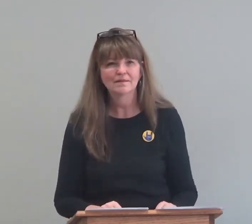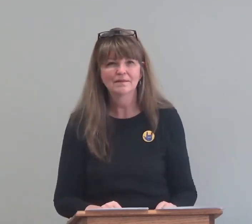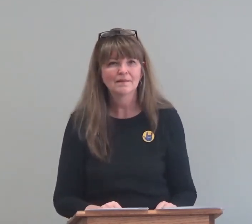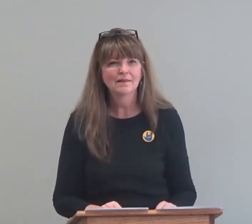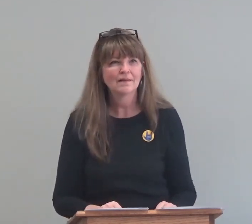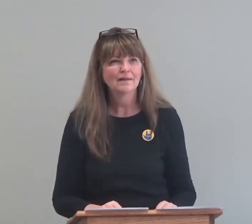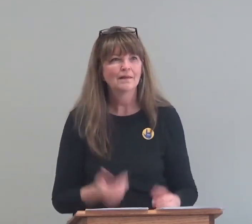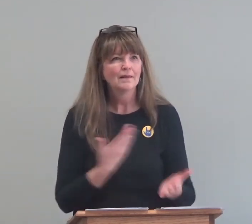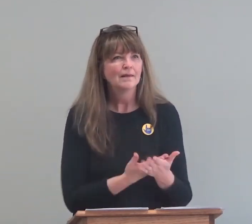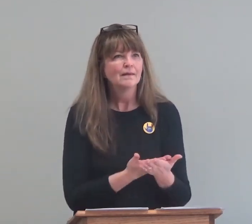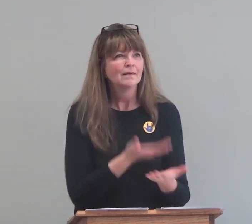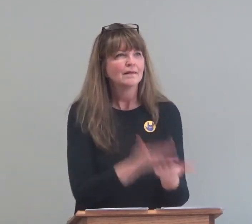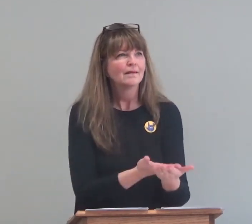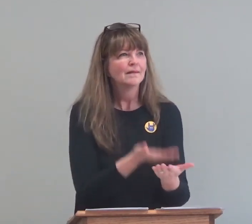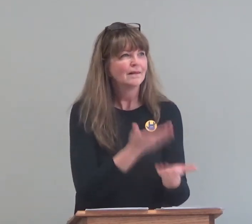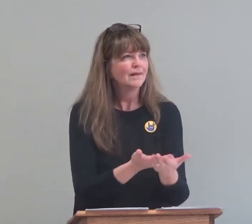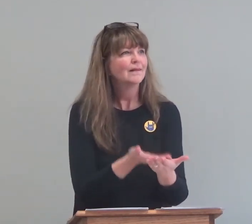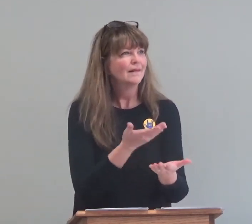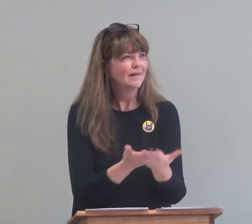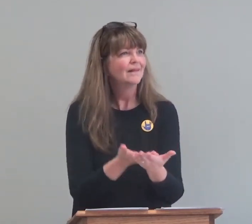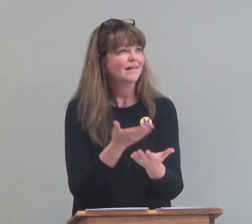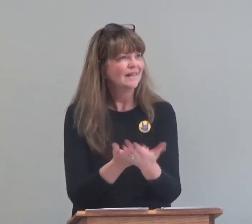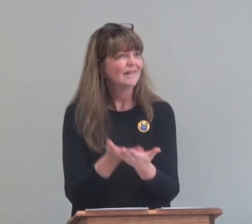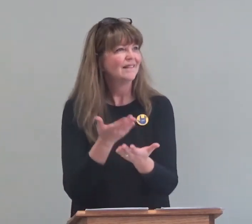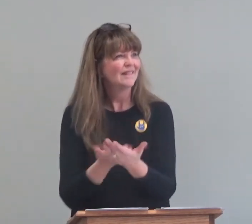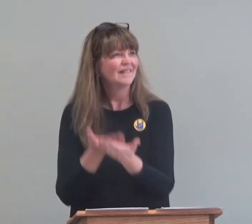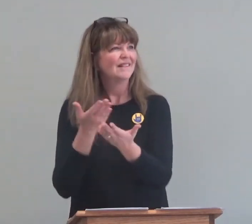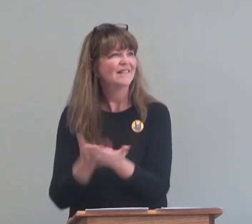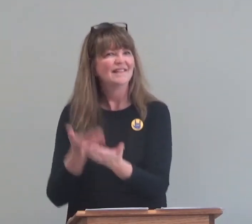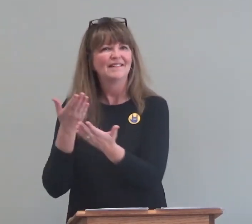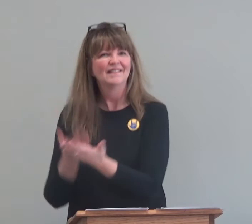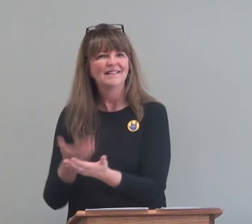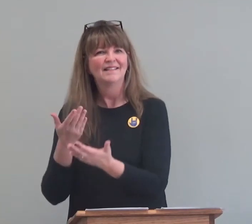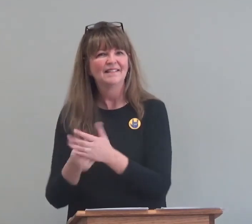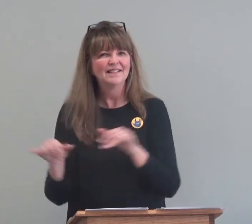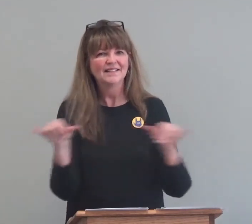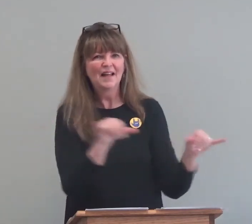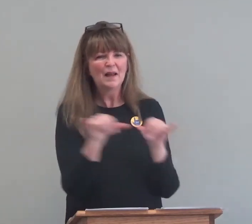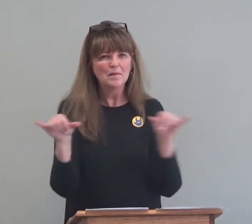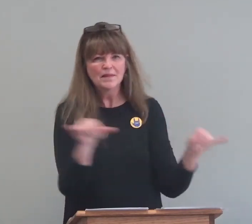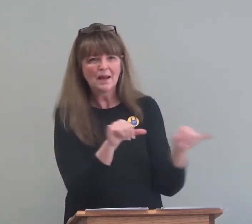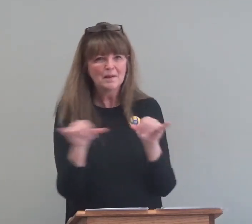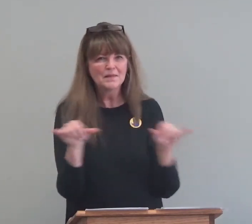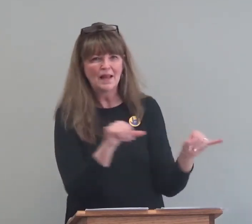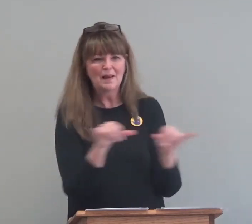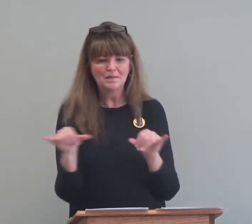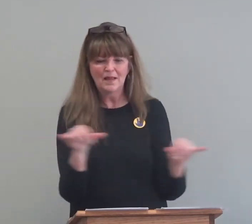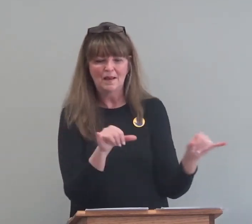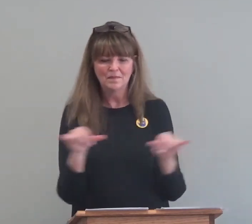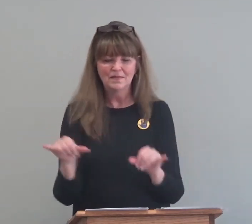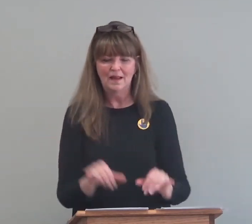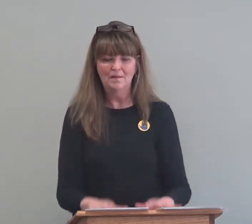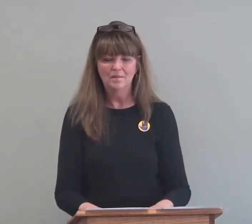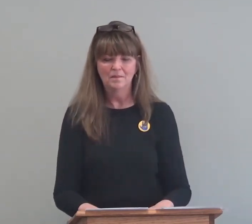Isn't that cool? All of these prophecies are just verification of